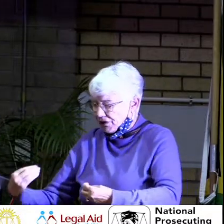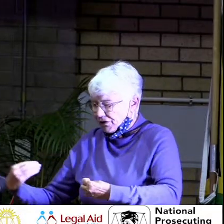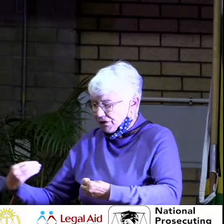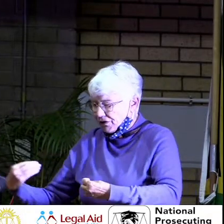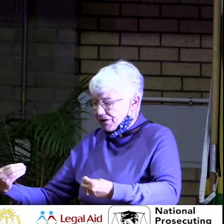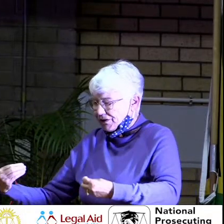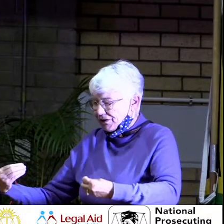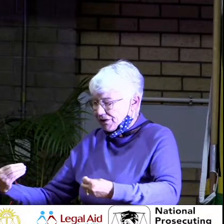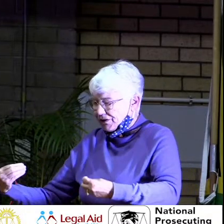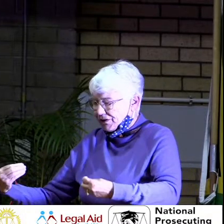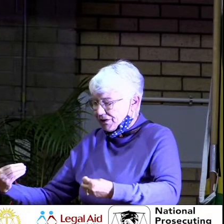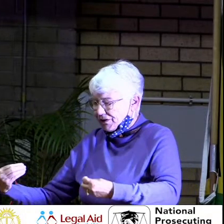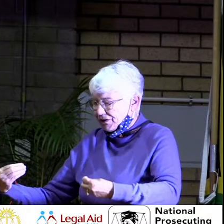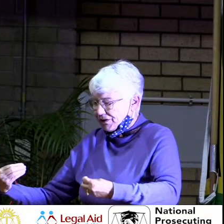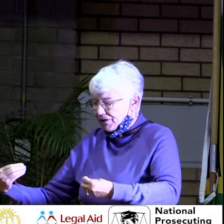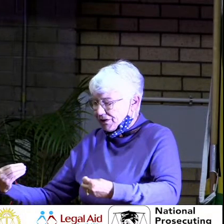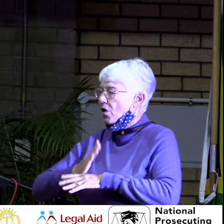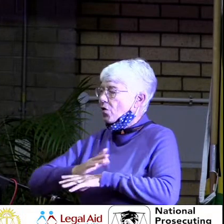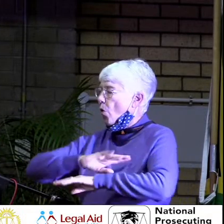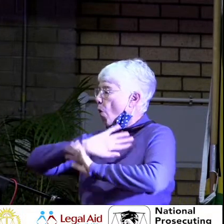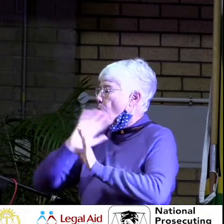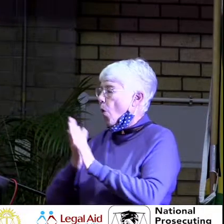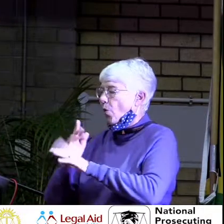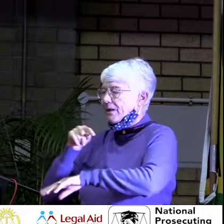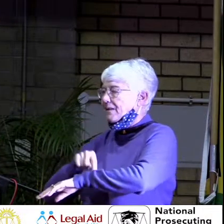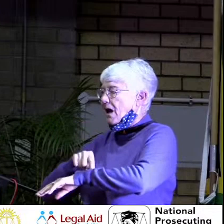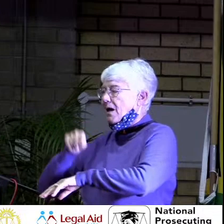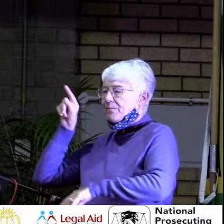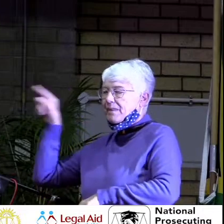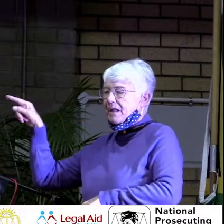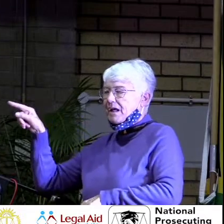Sometimes when people get to the police station,